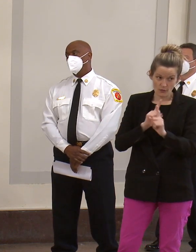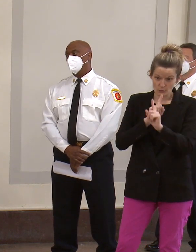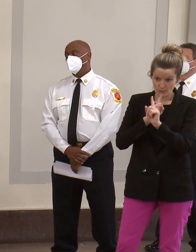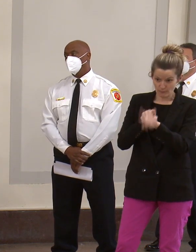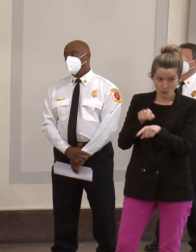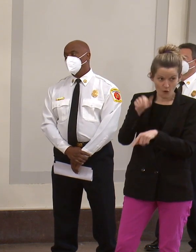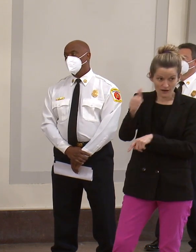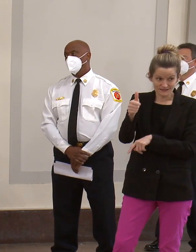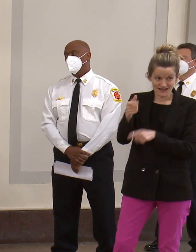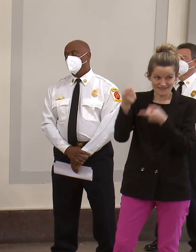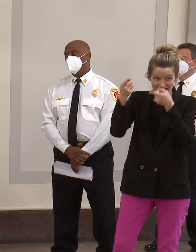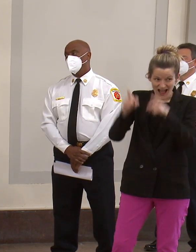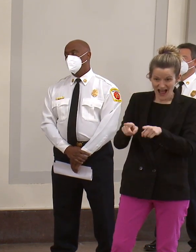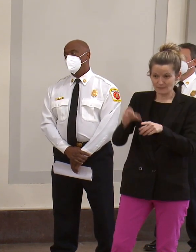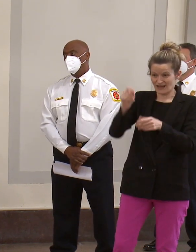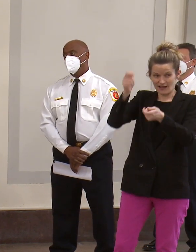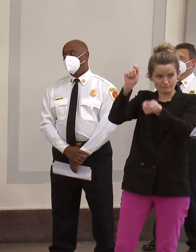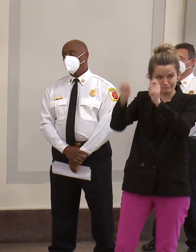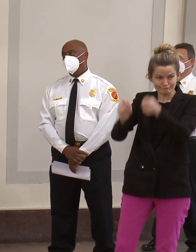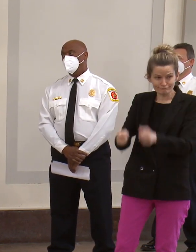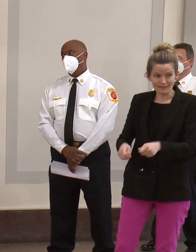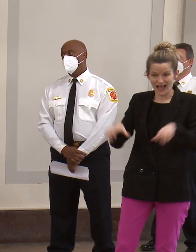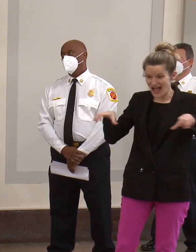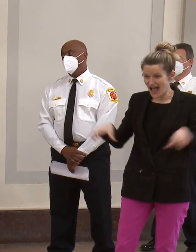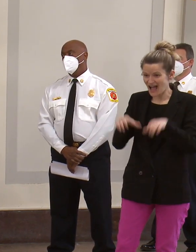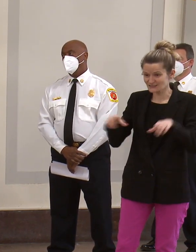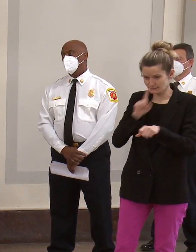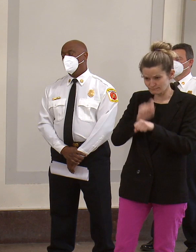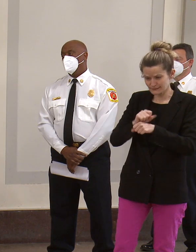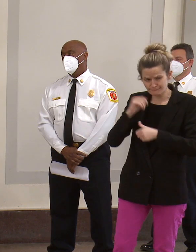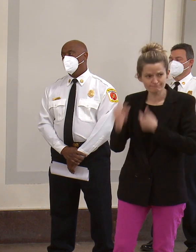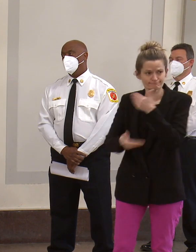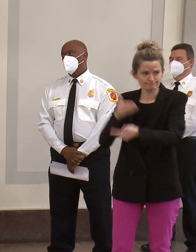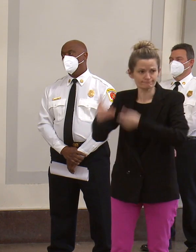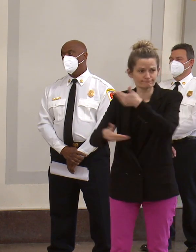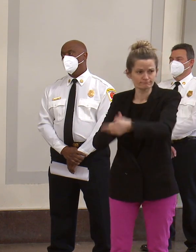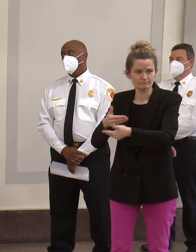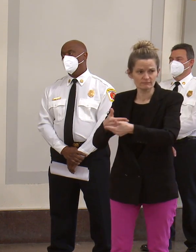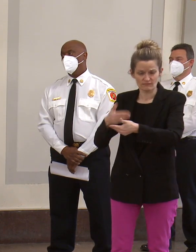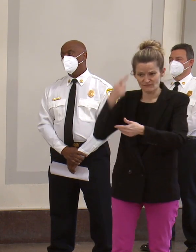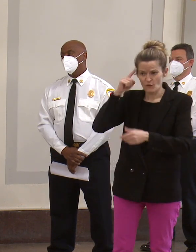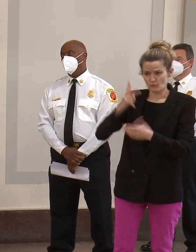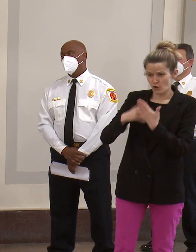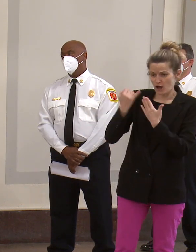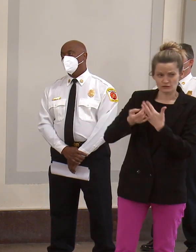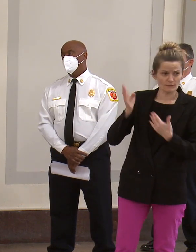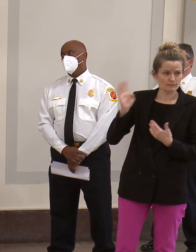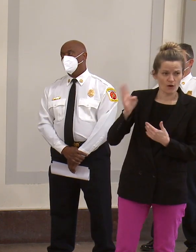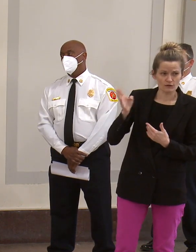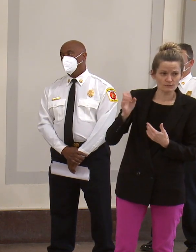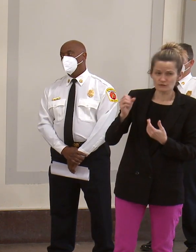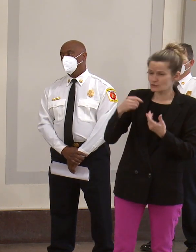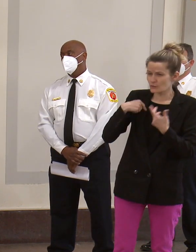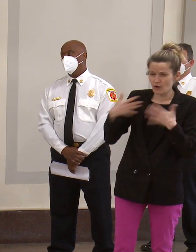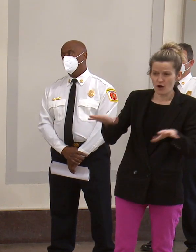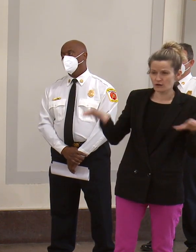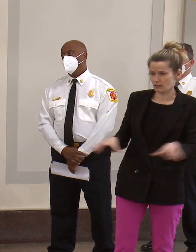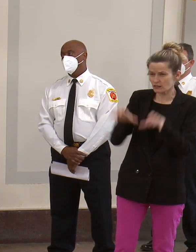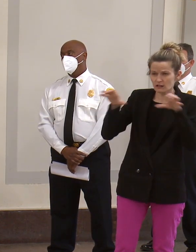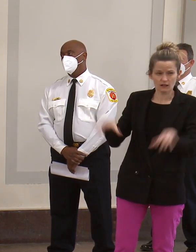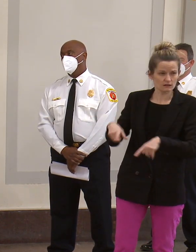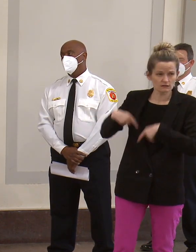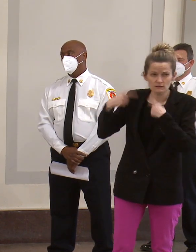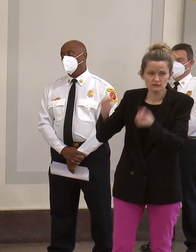actions were taken regardless of Project Baltimore, right? They had already done that work. The people were already disciplined. That stuff